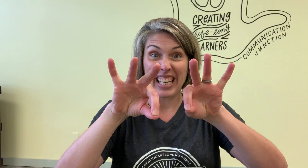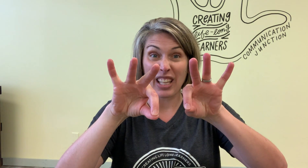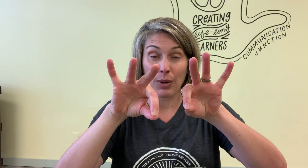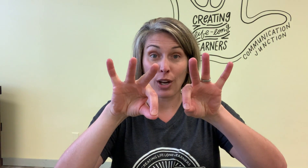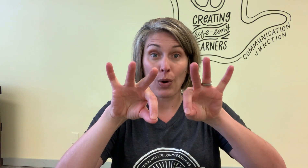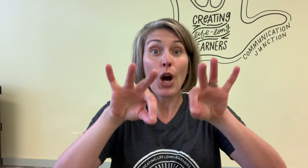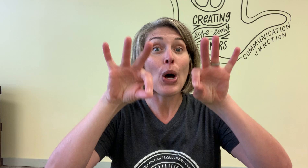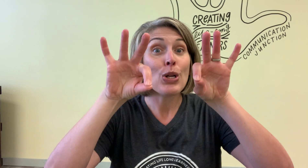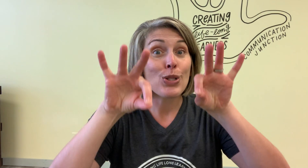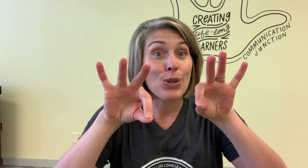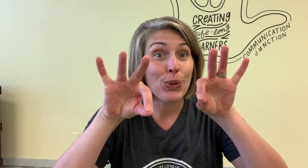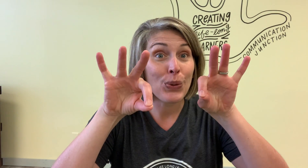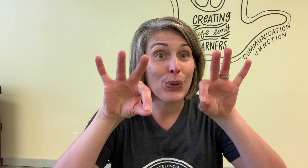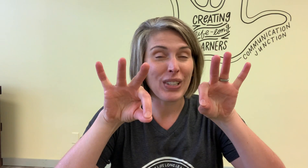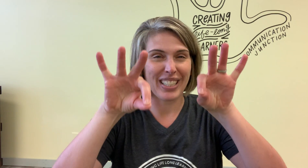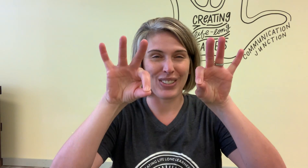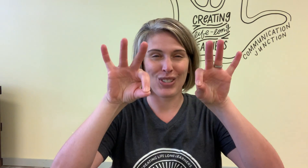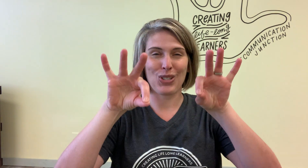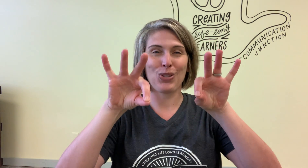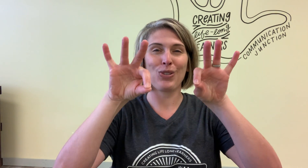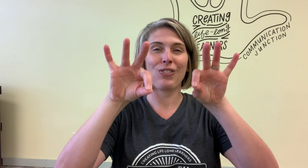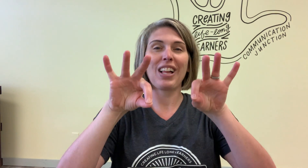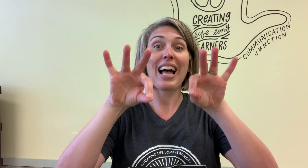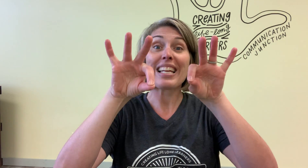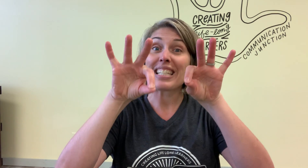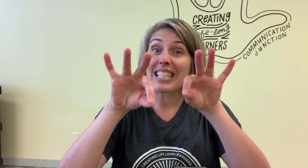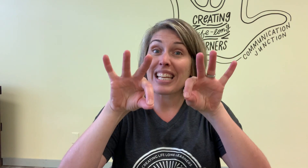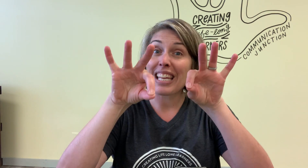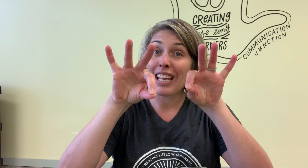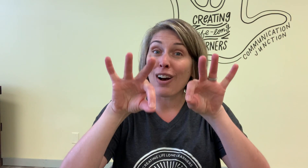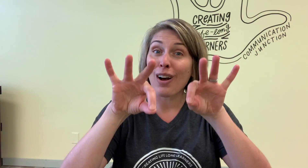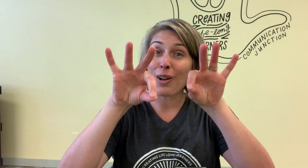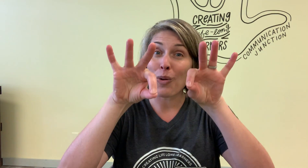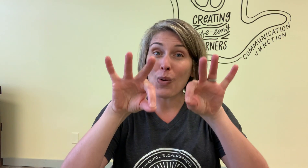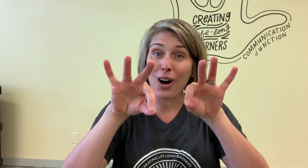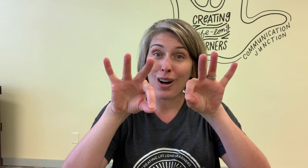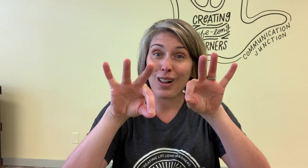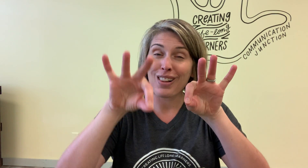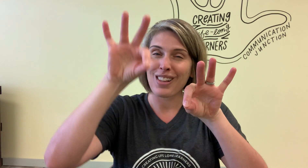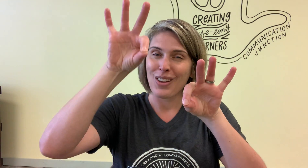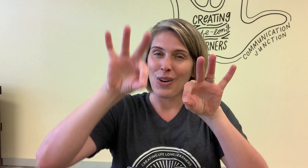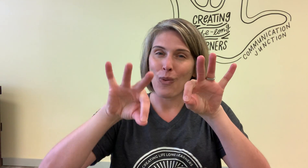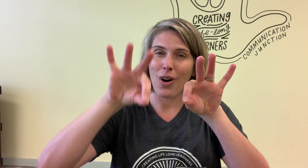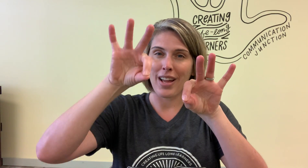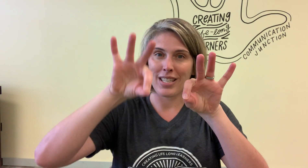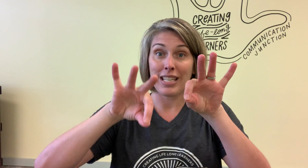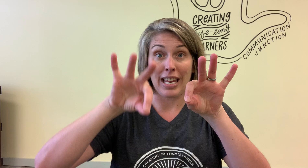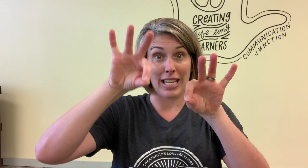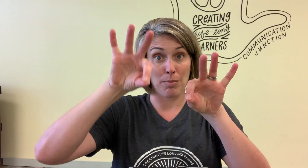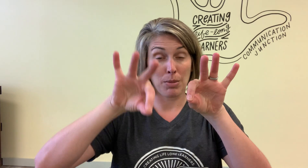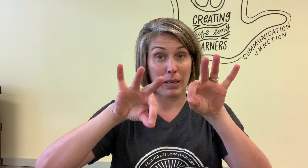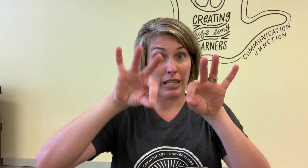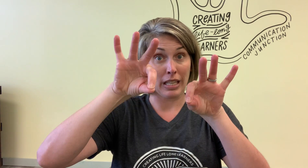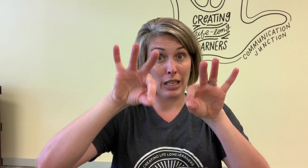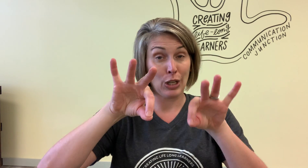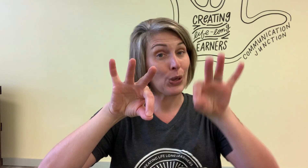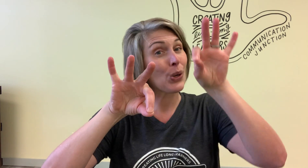Here we go. 2 little shoe flies sitting on a wall, one named